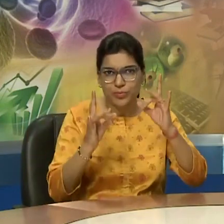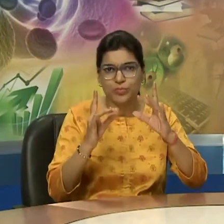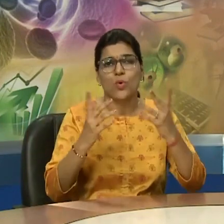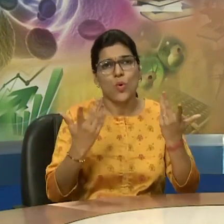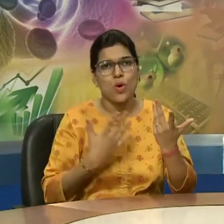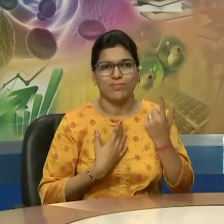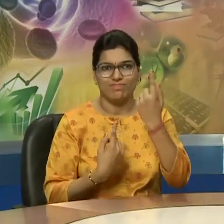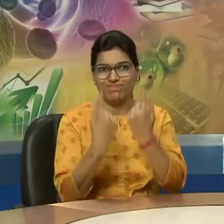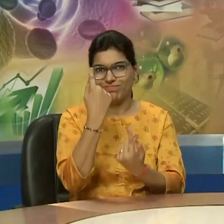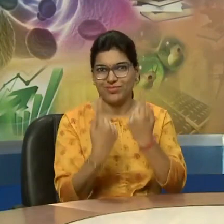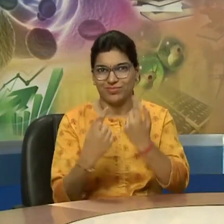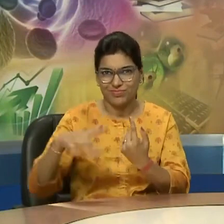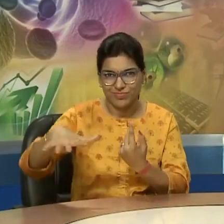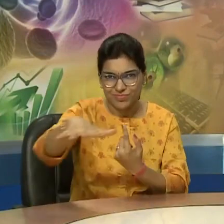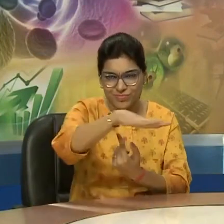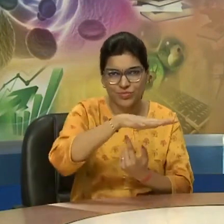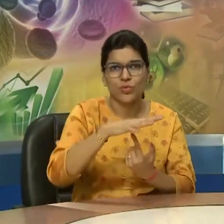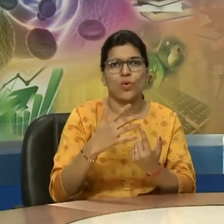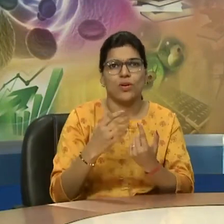neem trees growing near our houses,